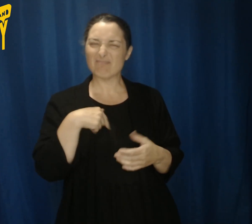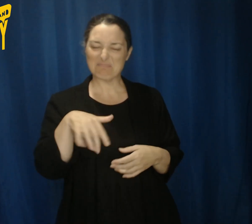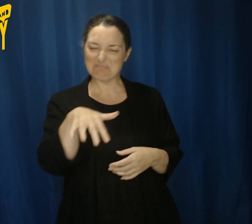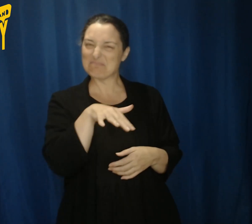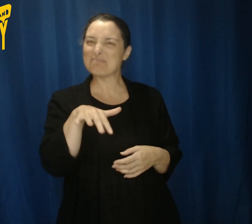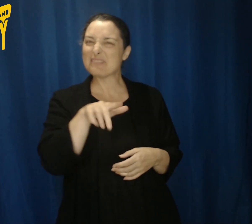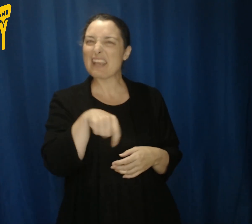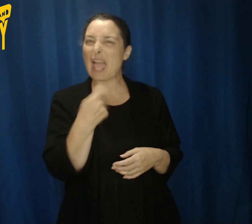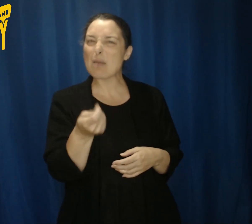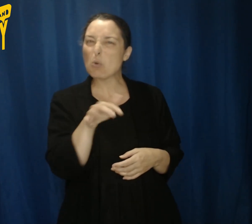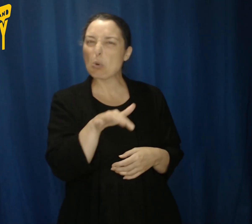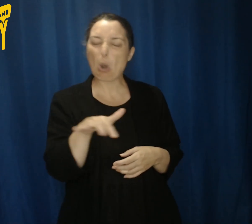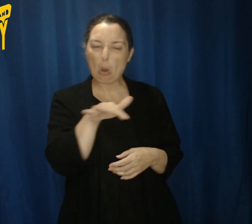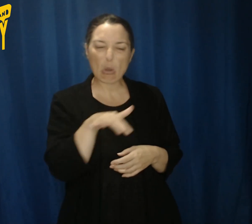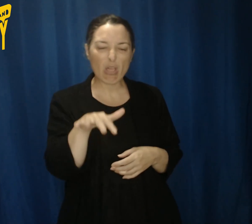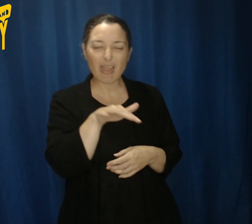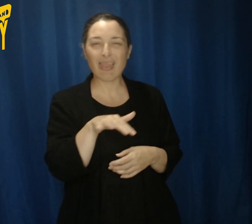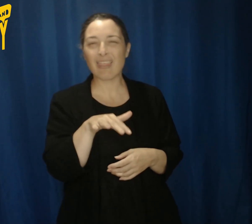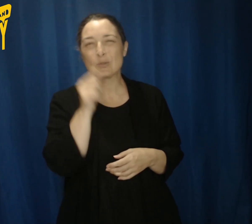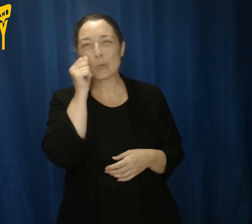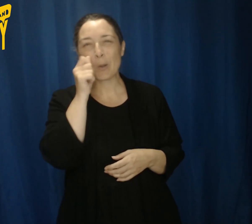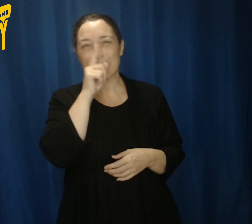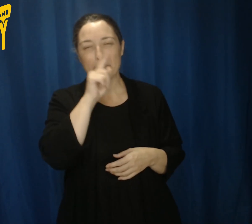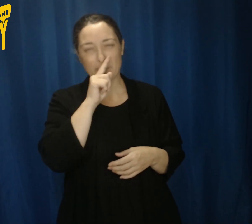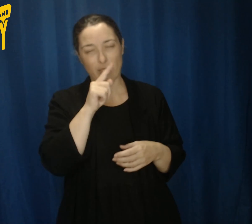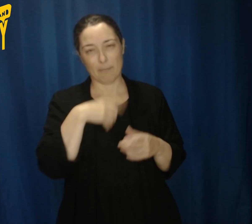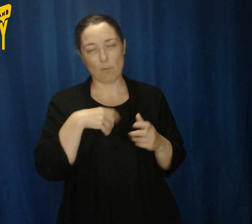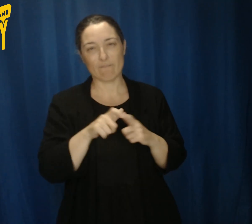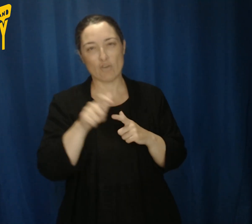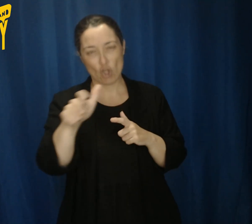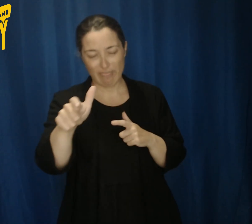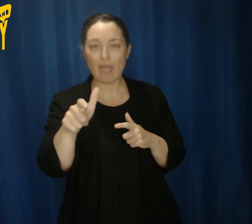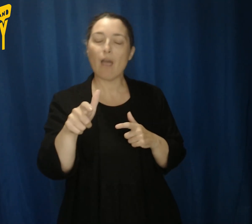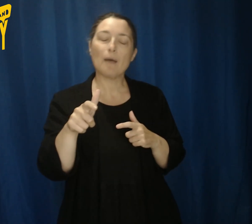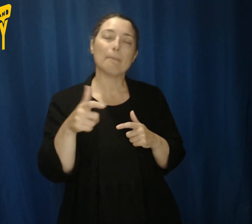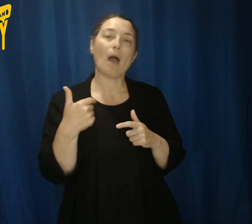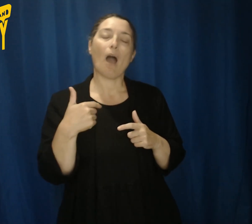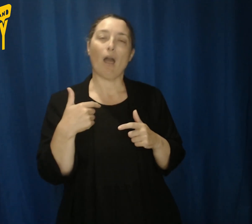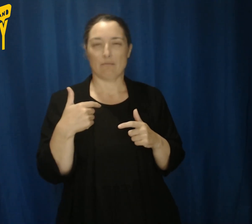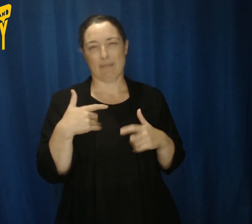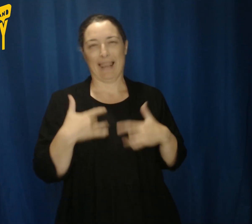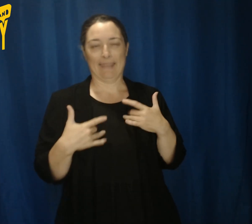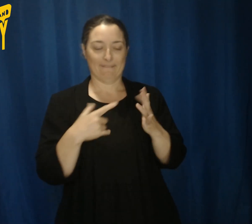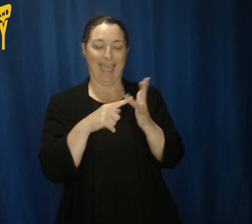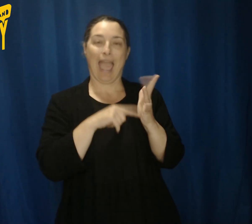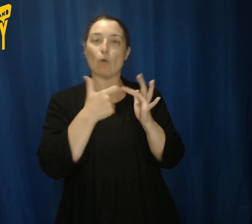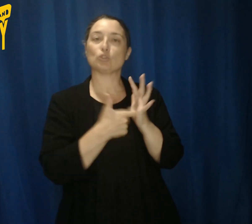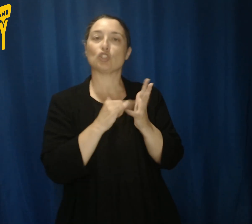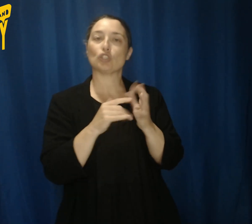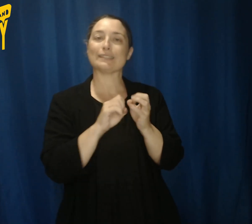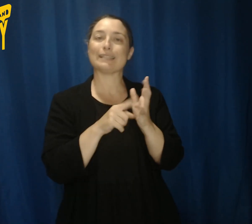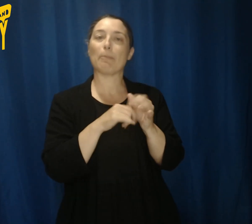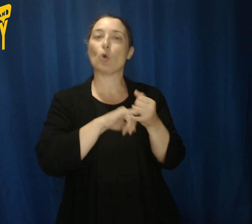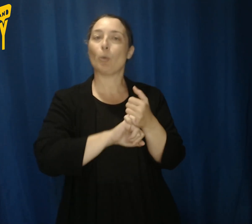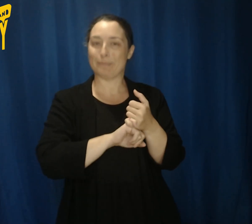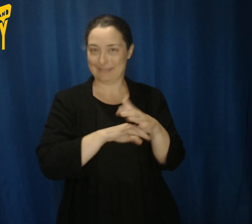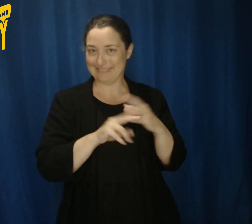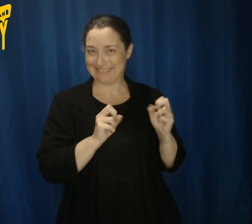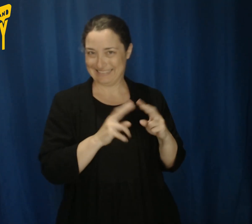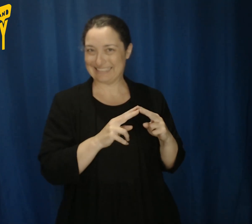in those days, people walked further and stuff, but we were the outer suburbs back in the day of Sydney. We walked just a block and a